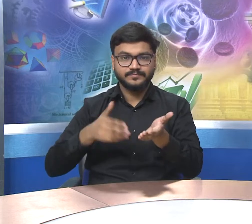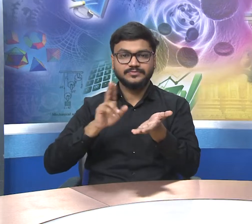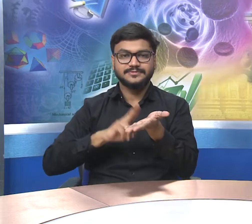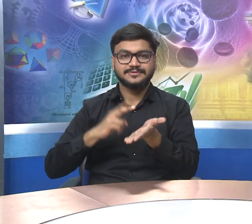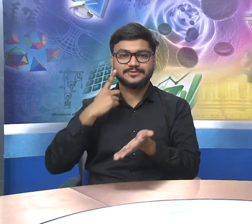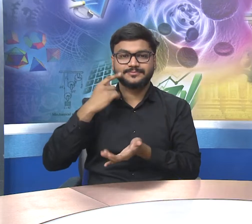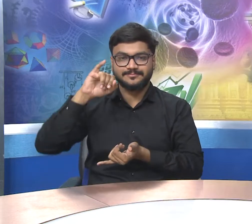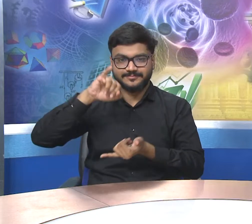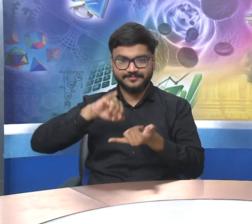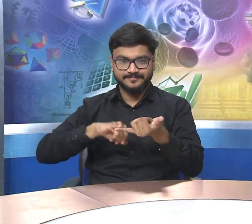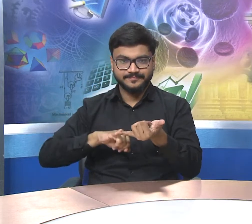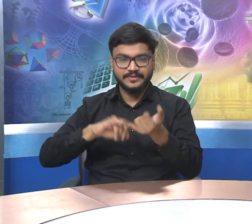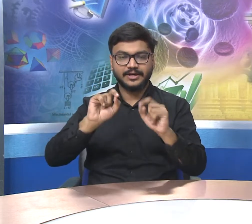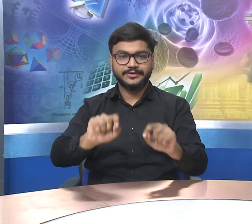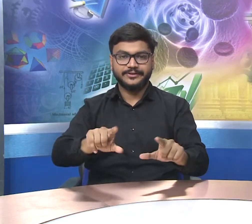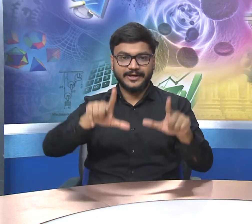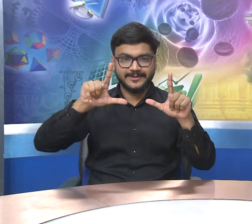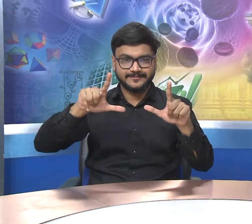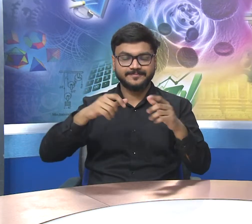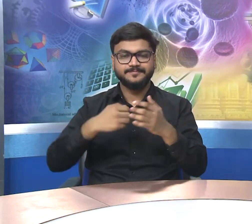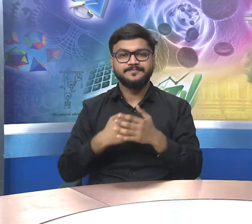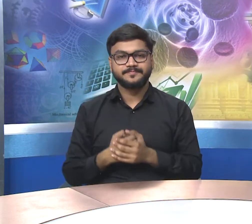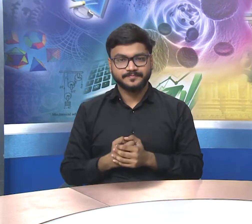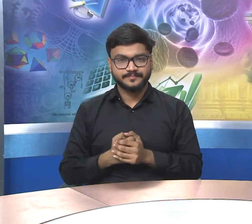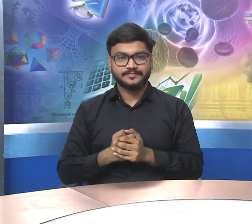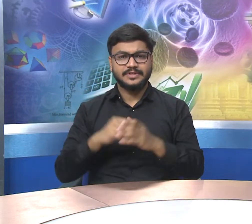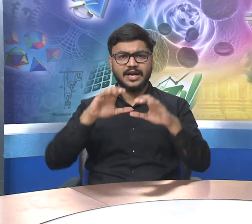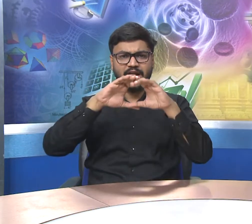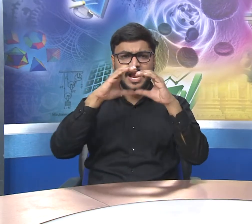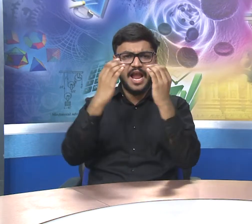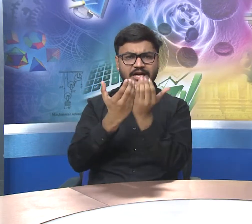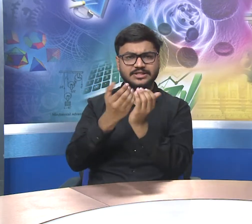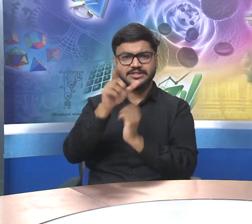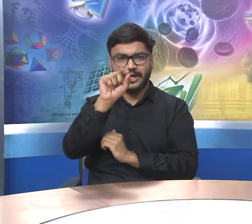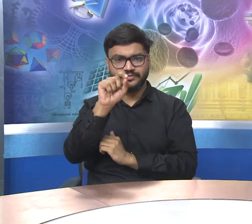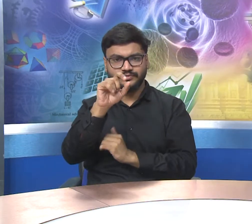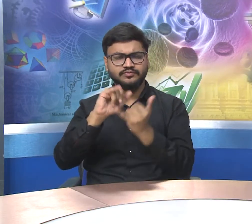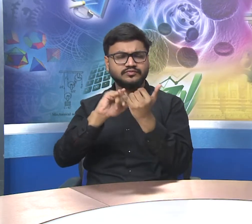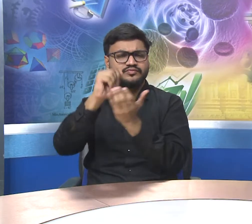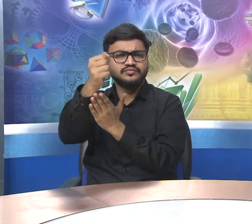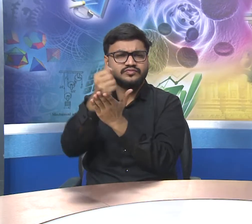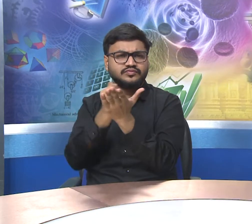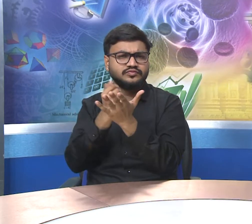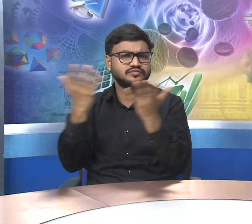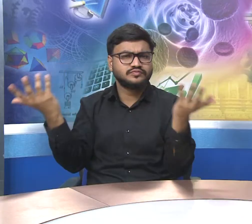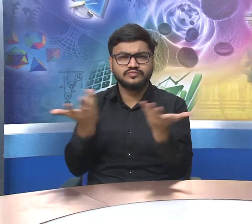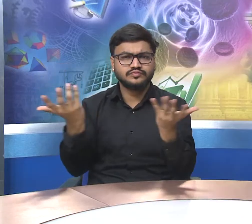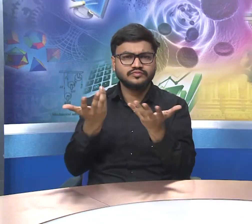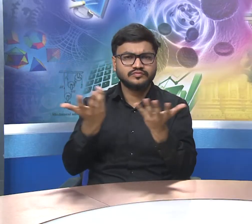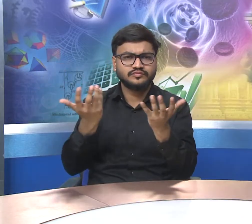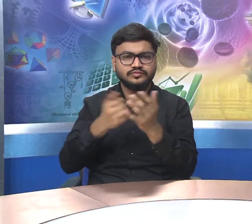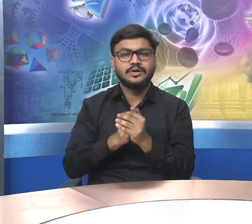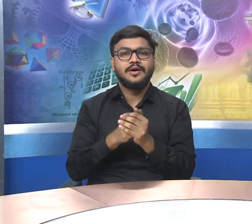Welcome to NIOS live classes. Class 10th.